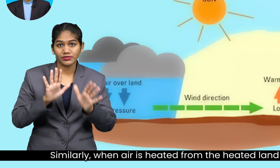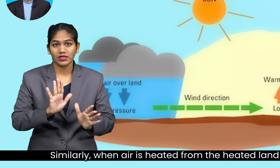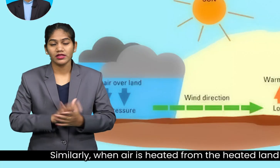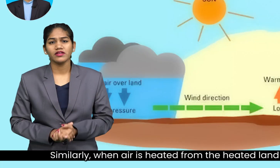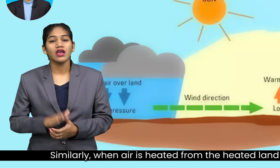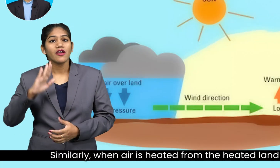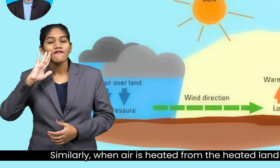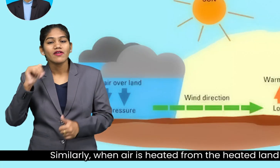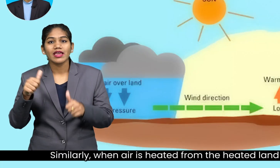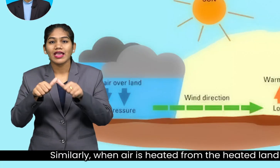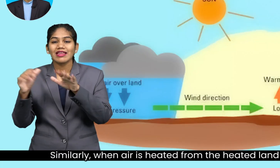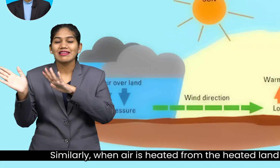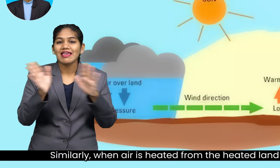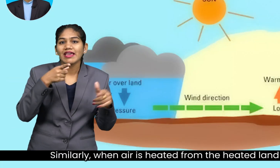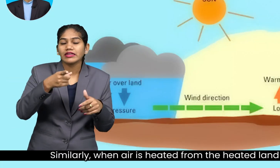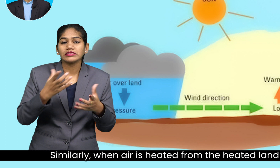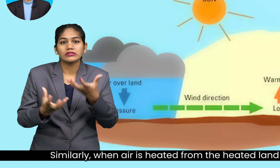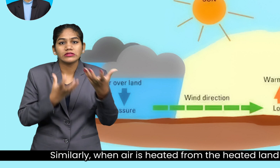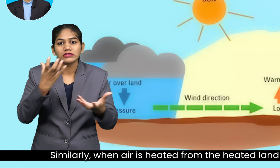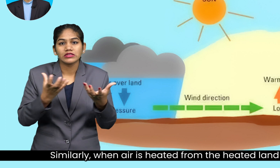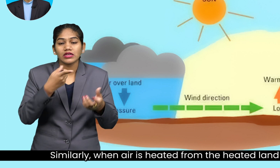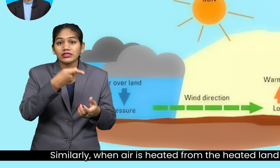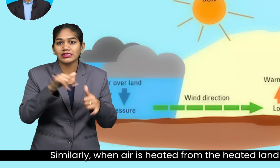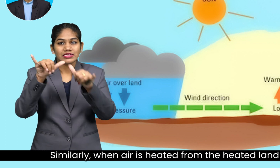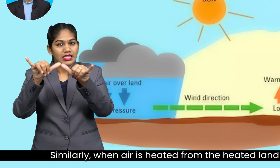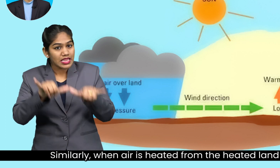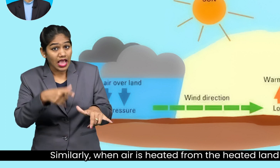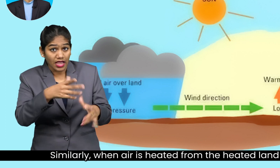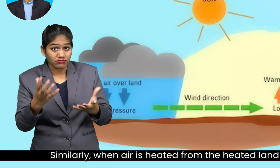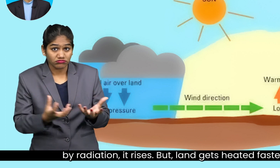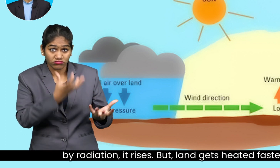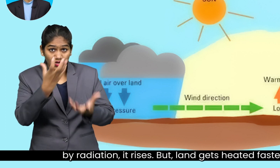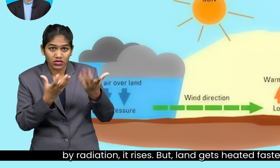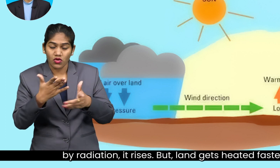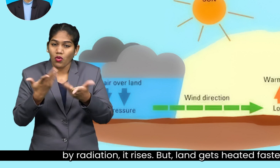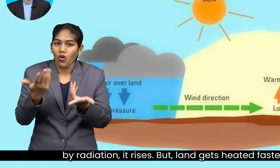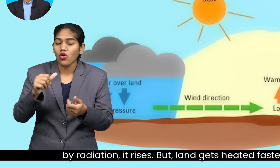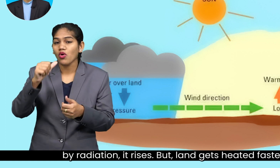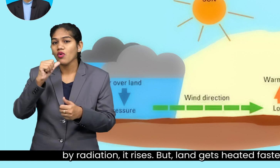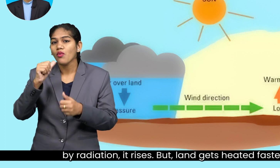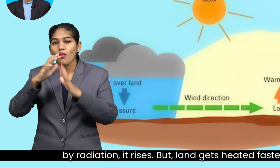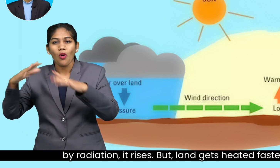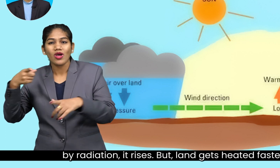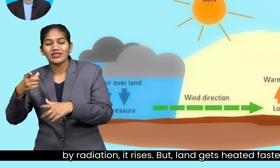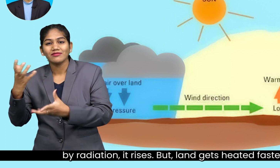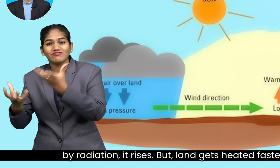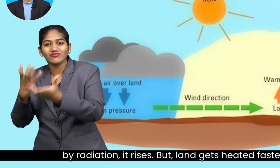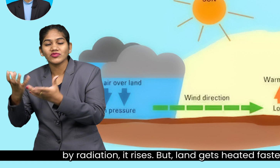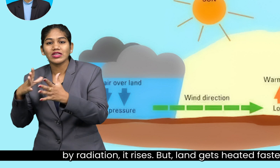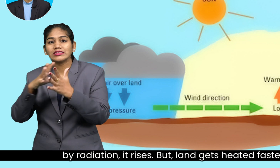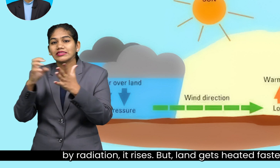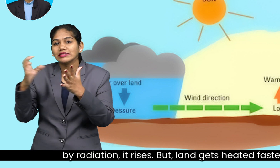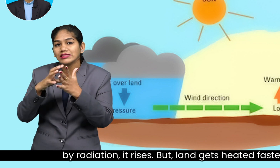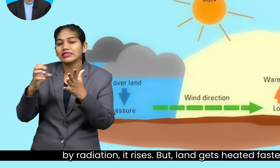Similarly, when air is heated from the heated land or water by radiation, it